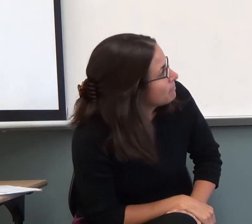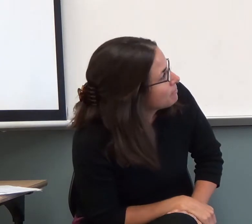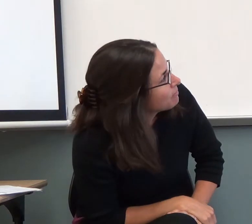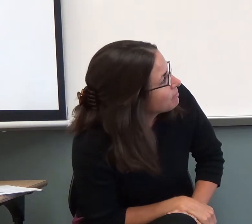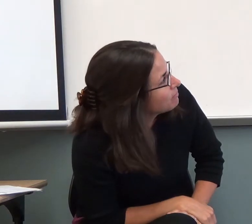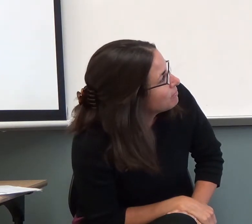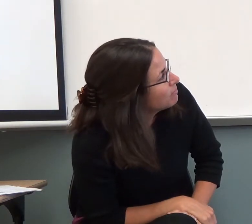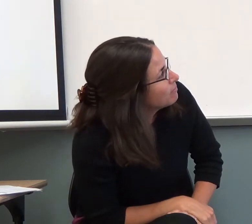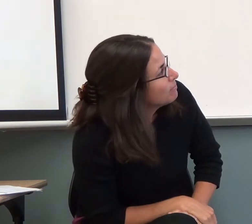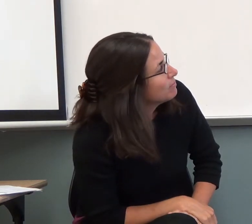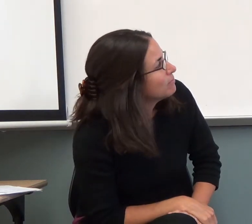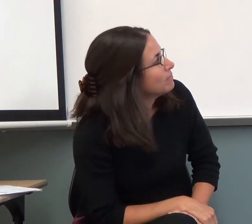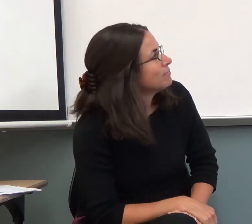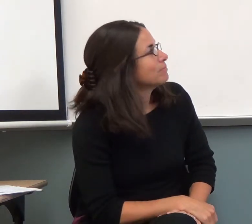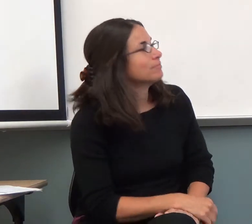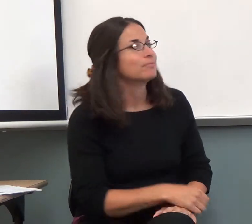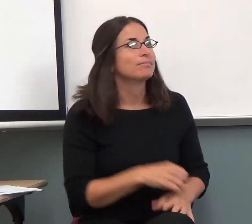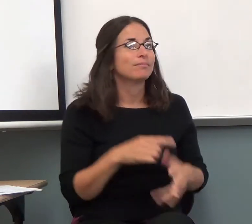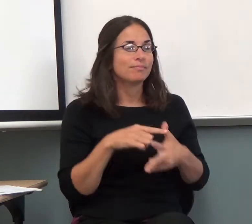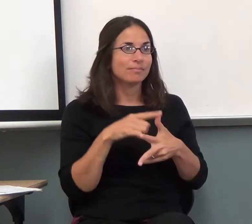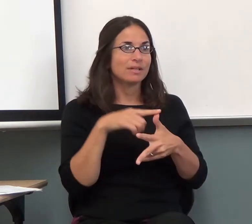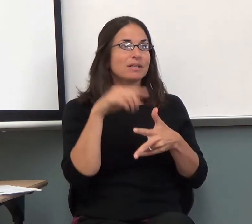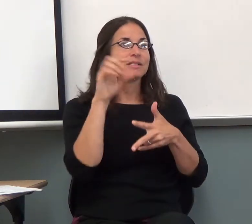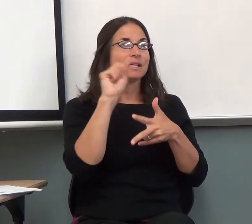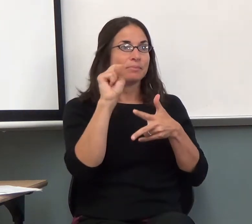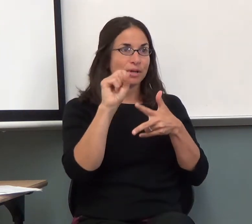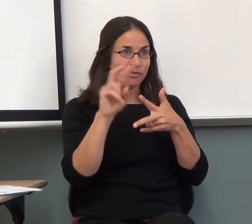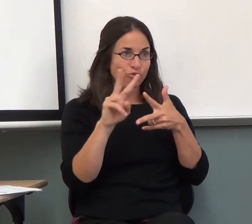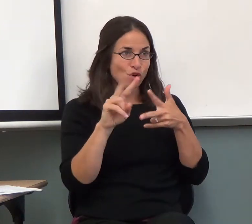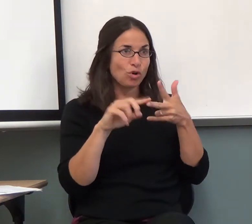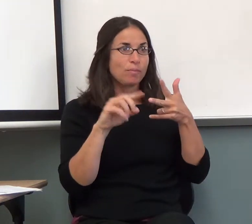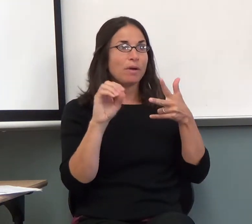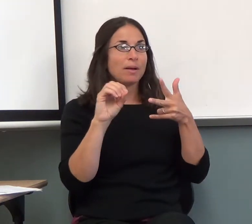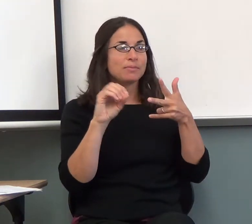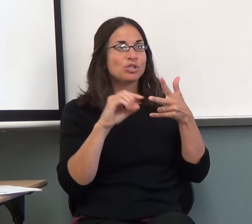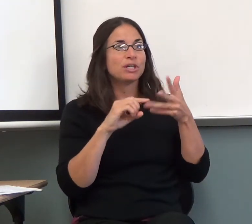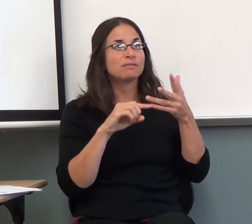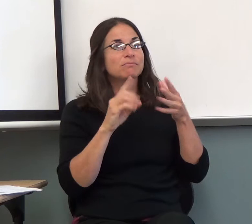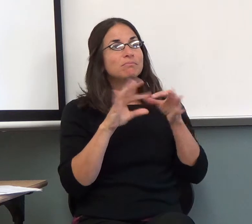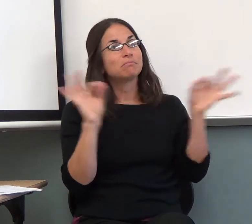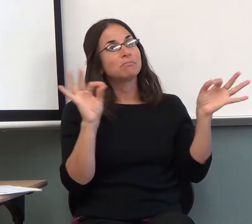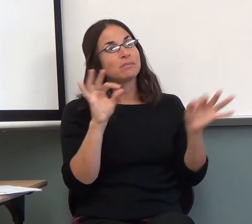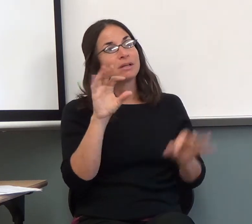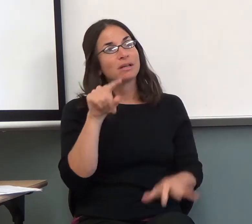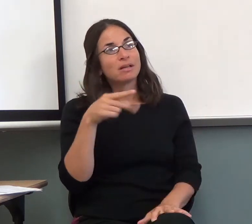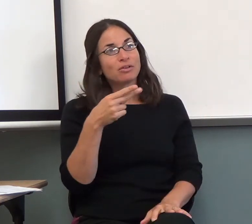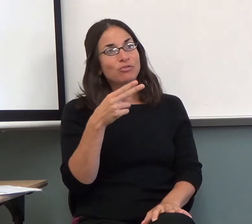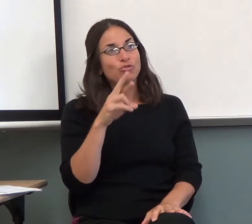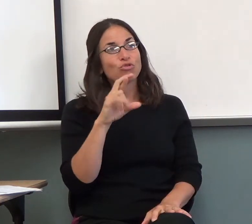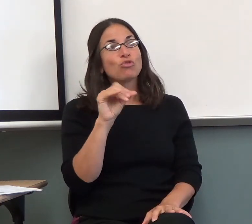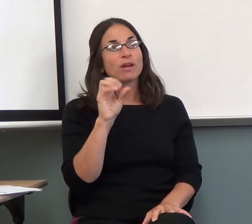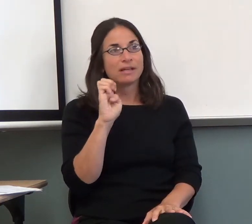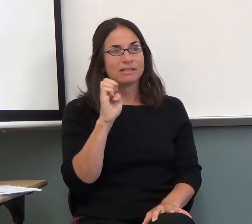subject, verb, and object, and a phrase. So the river is only a noun, it's not underlined, it's not the subject, because the subject is